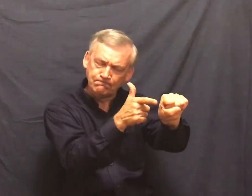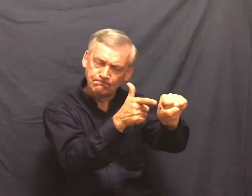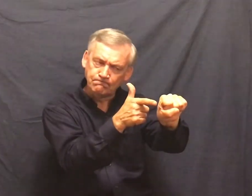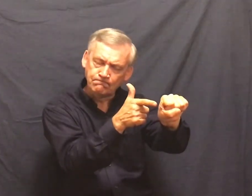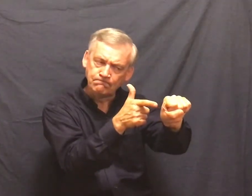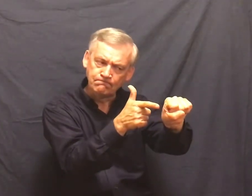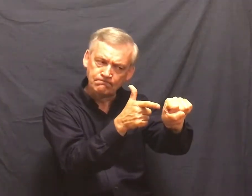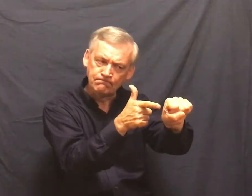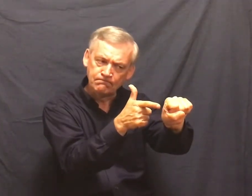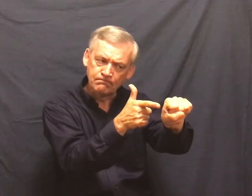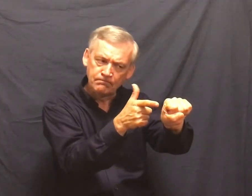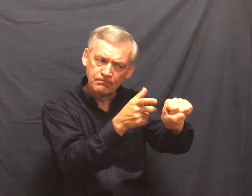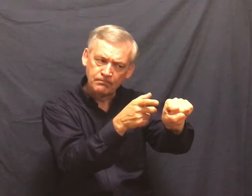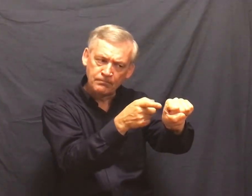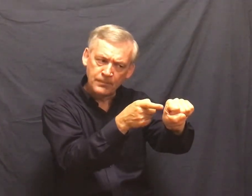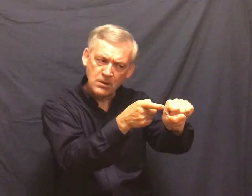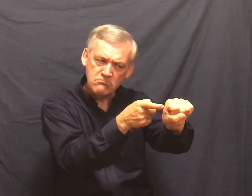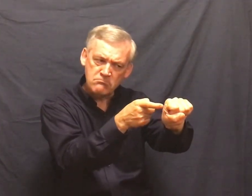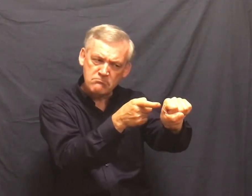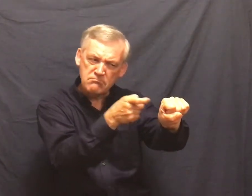He pulled the trigger.